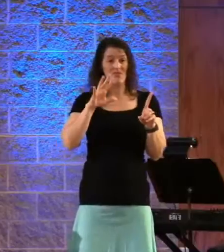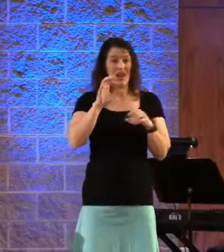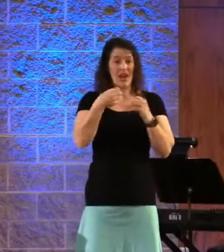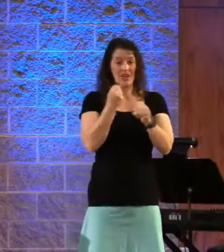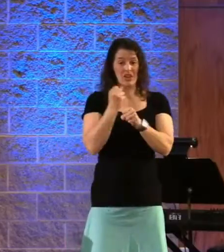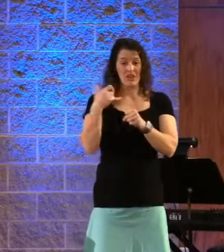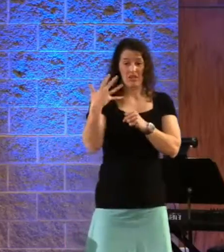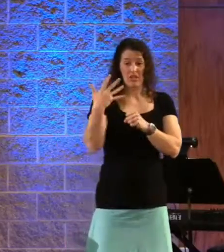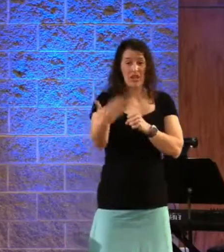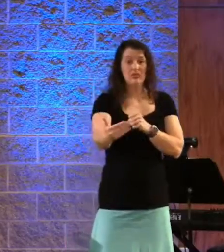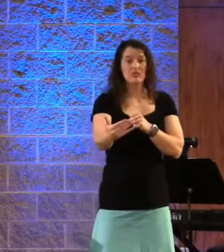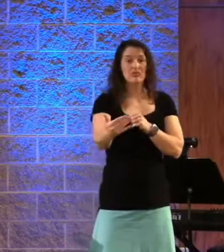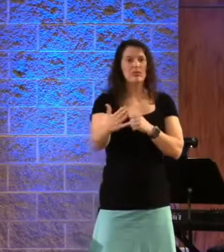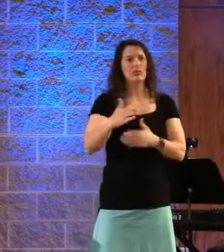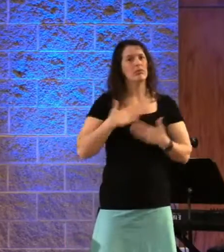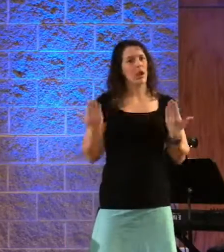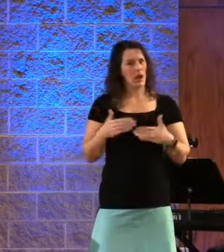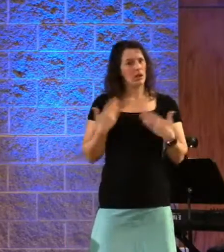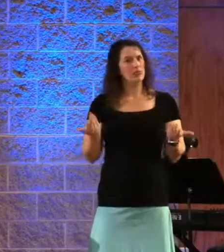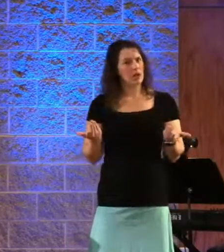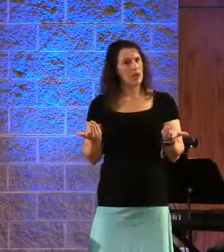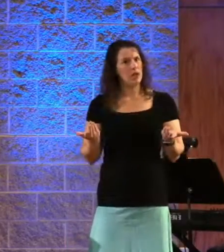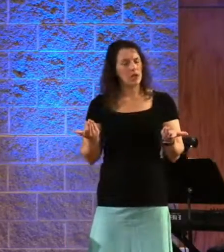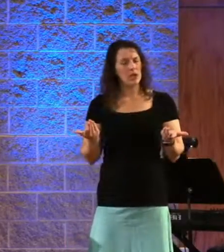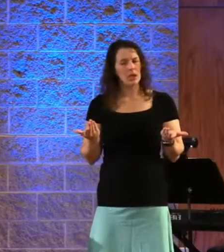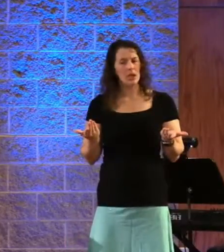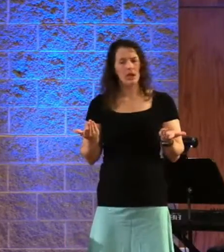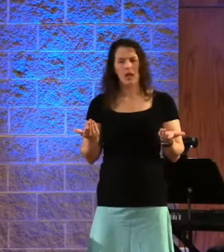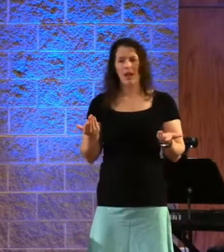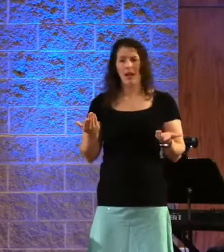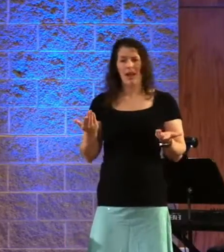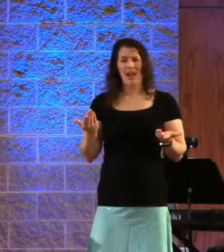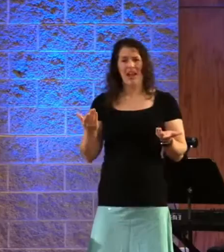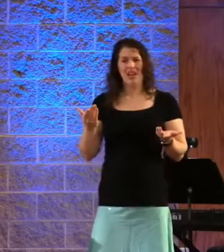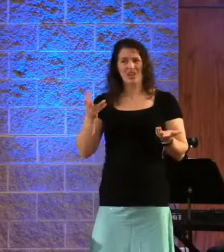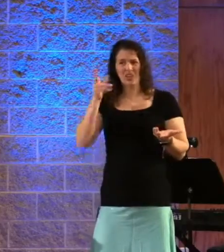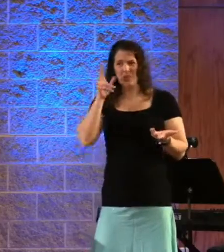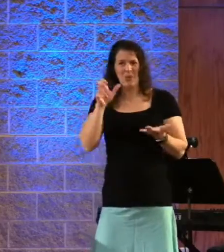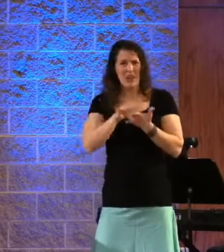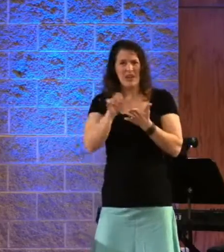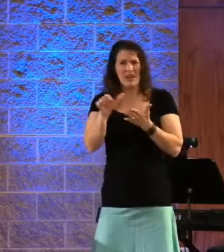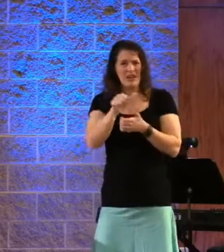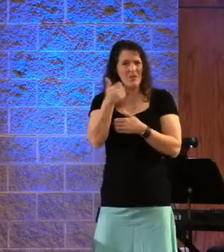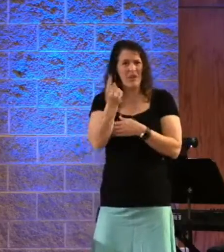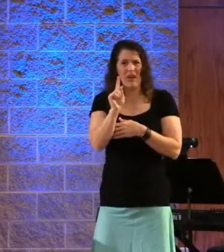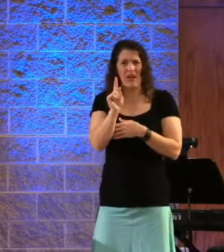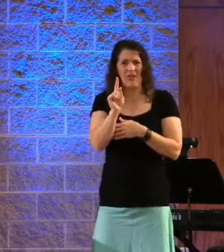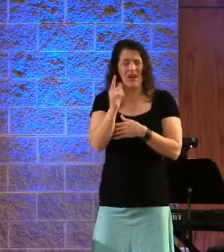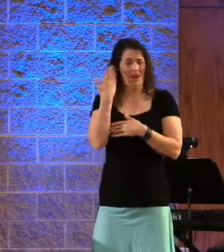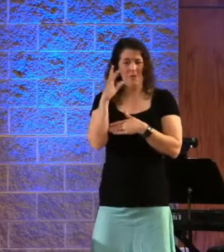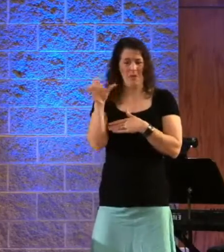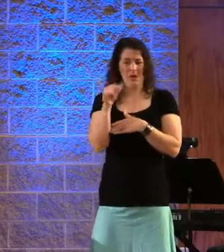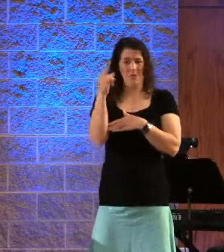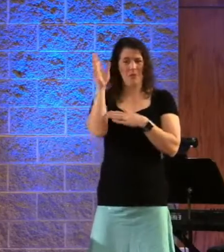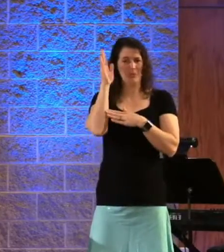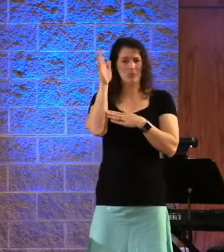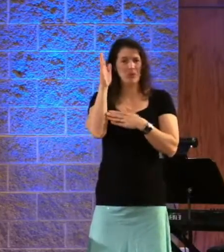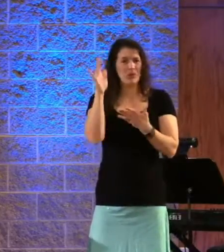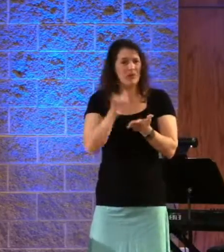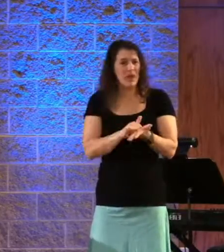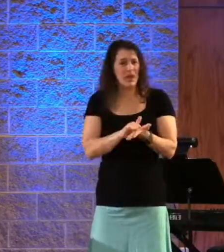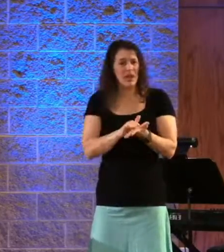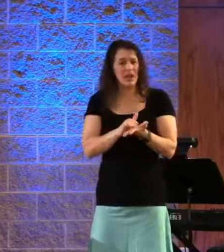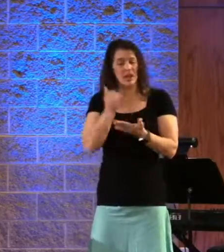anybody who's saying that these days. I don't know anybody who's preaching that these days. You don't hear that anywhere. And if you talk to your beer